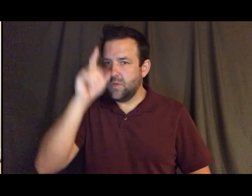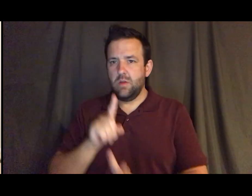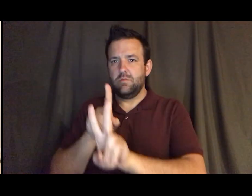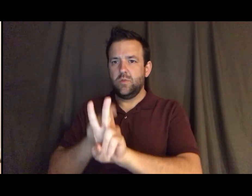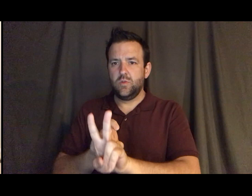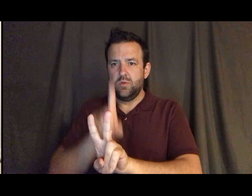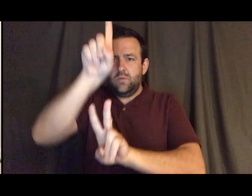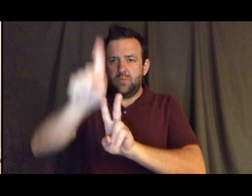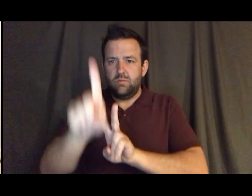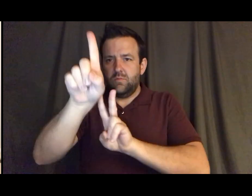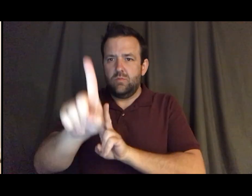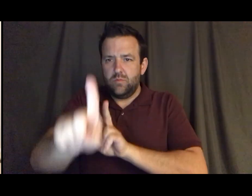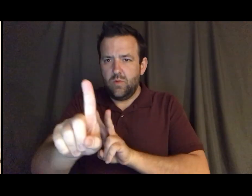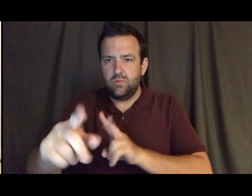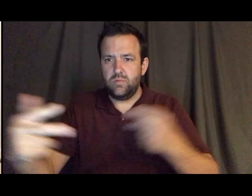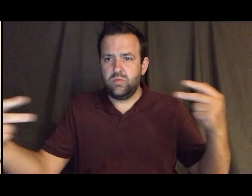"Stop!"